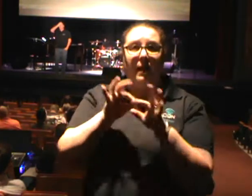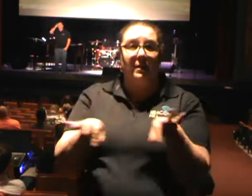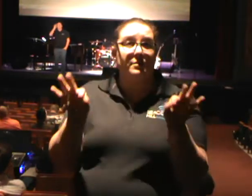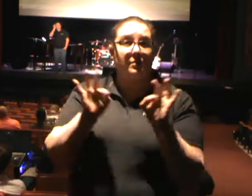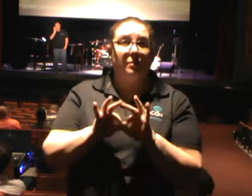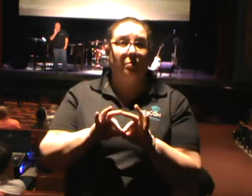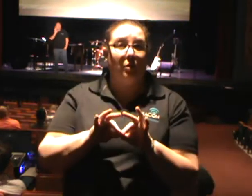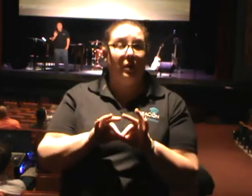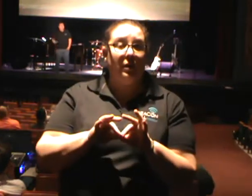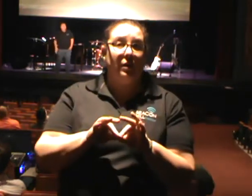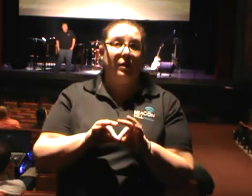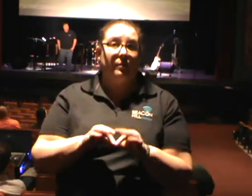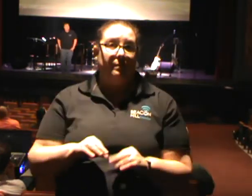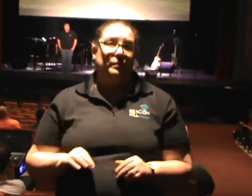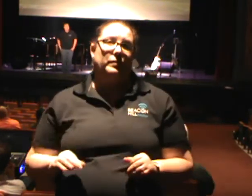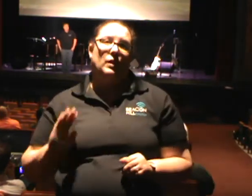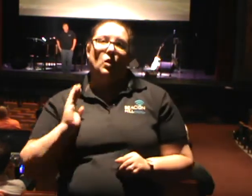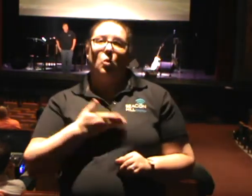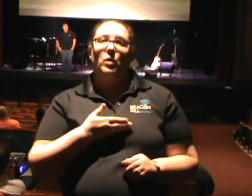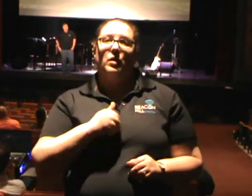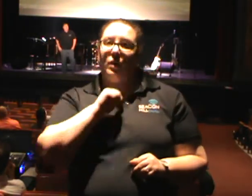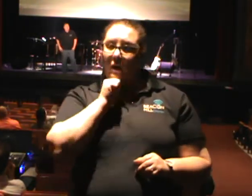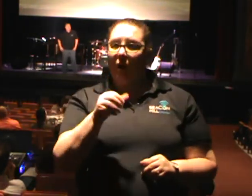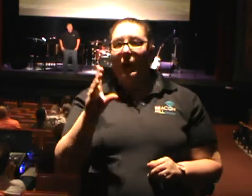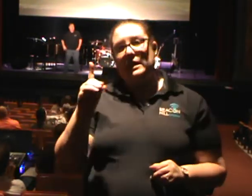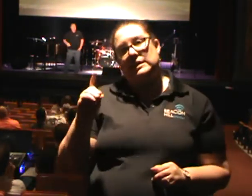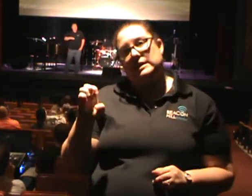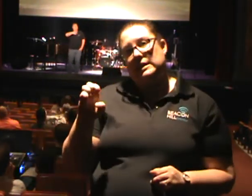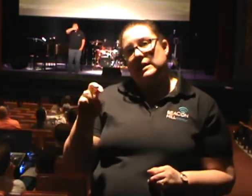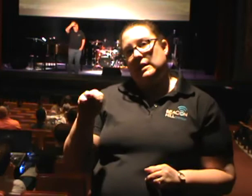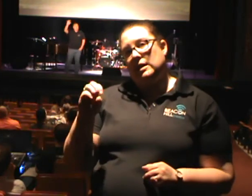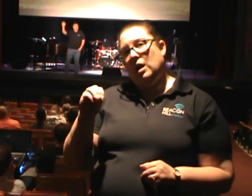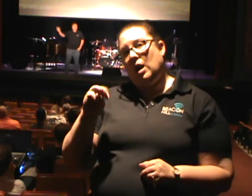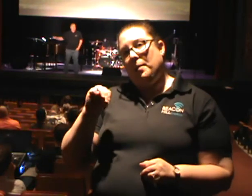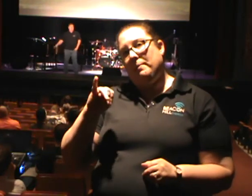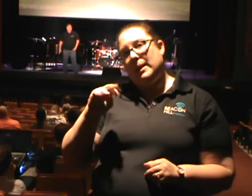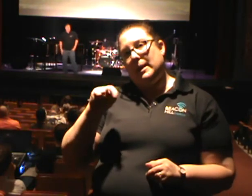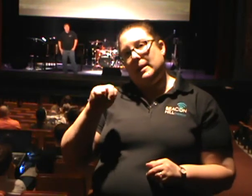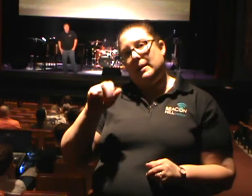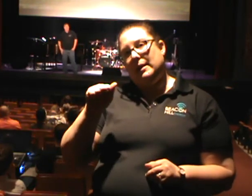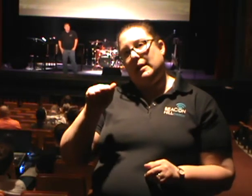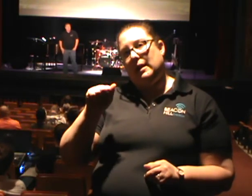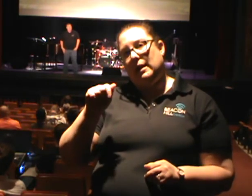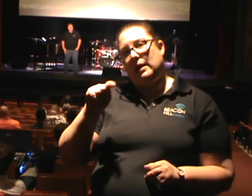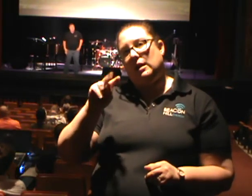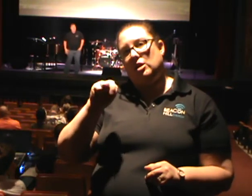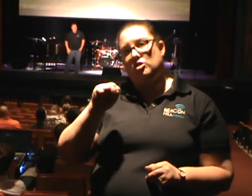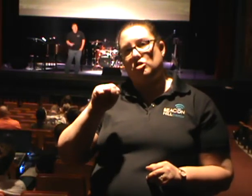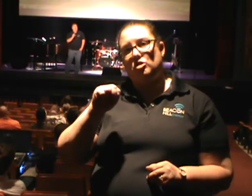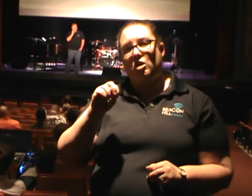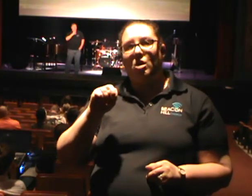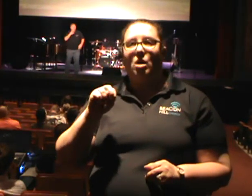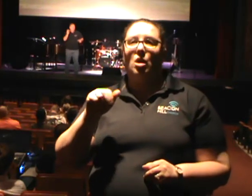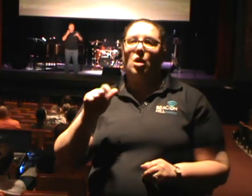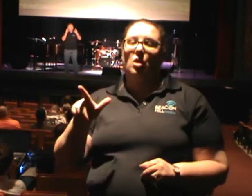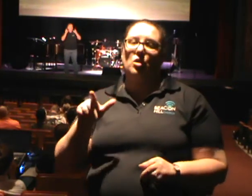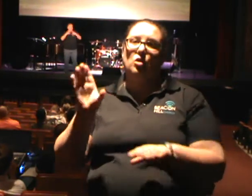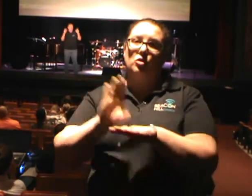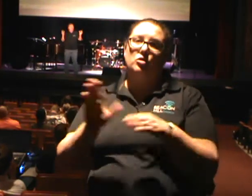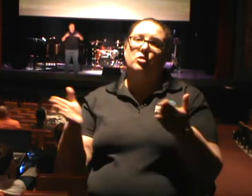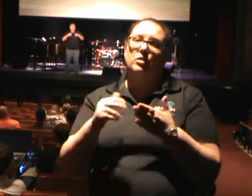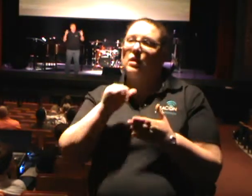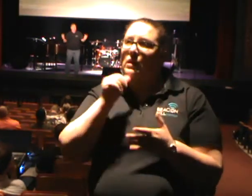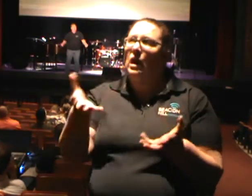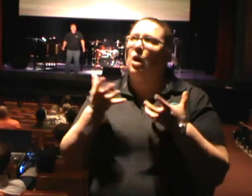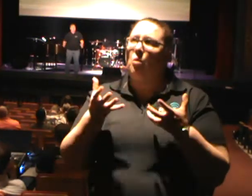why we are not a denominational church here. I'm not that denominations are bad, but I want you to know I don't want us to